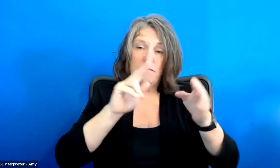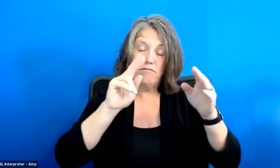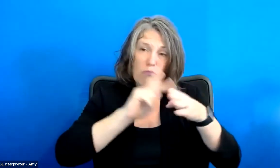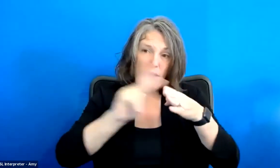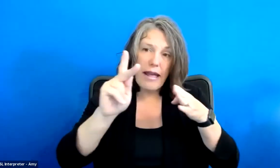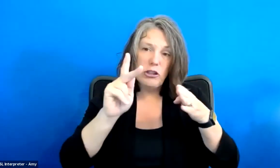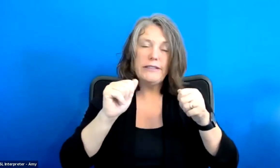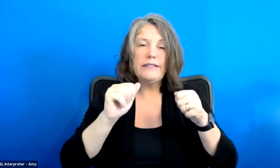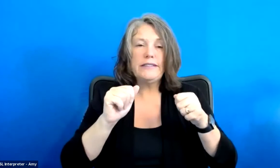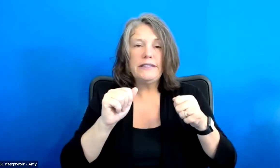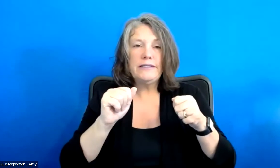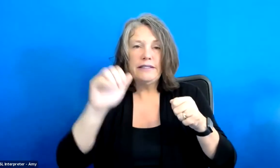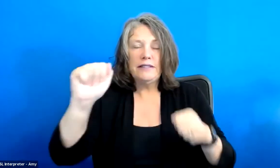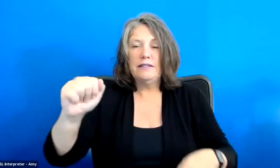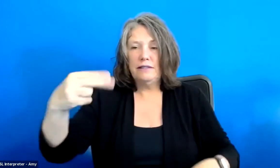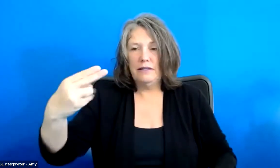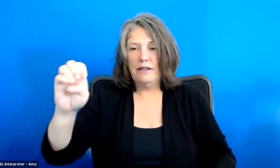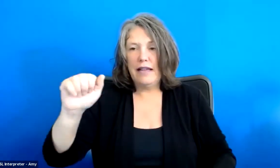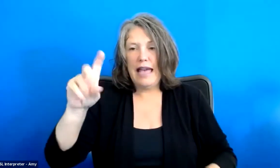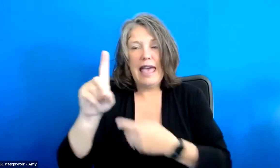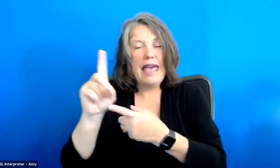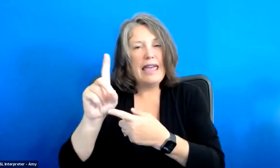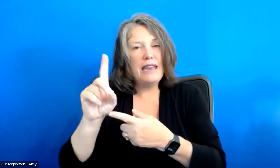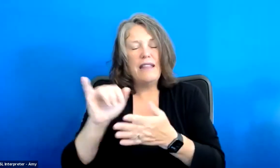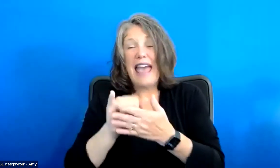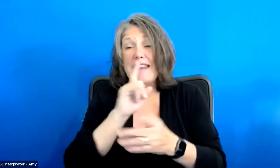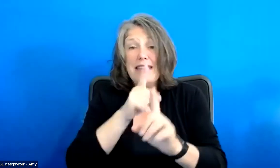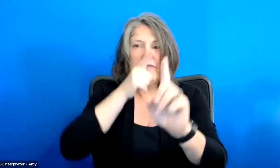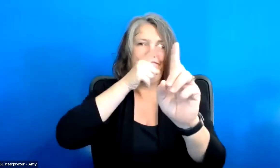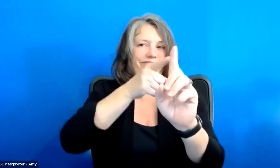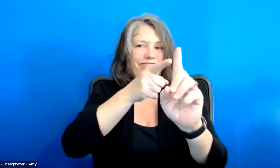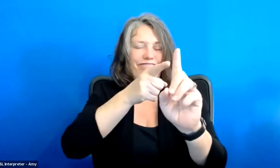AHEAD is basically the resource for you.